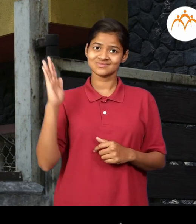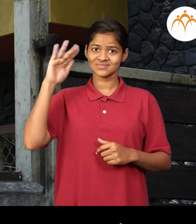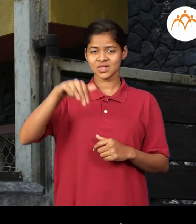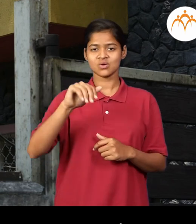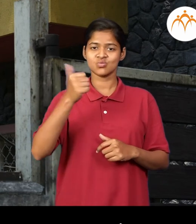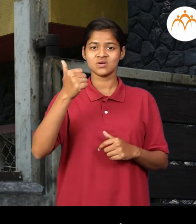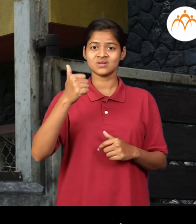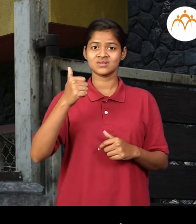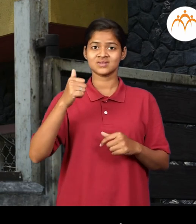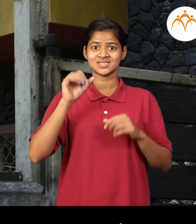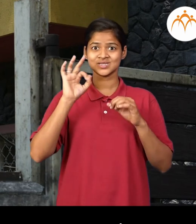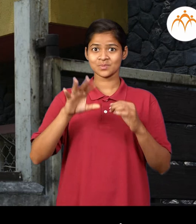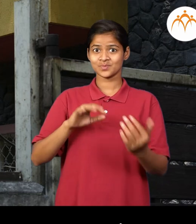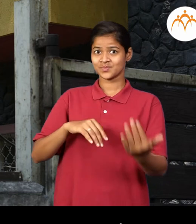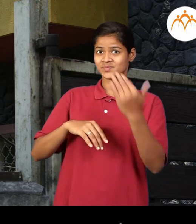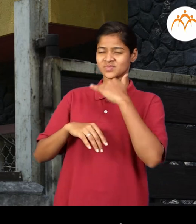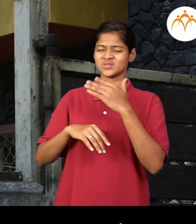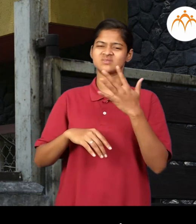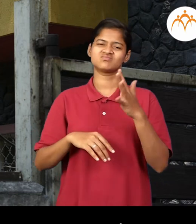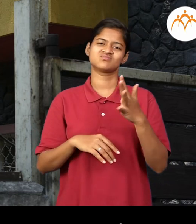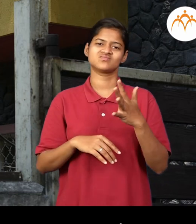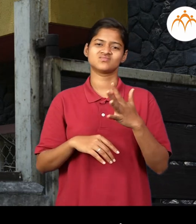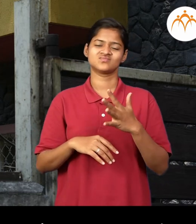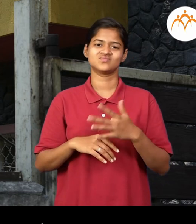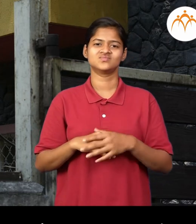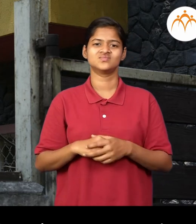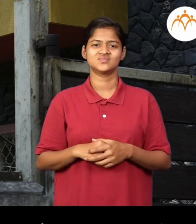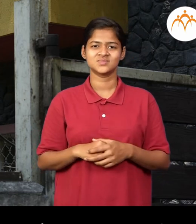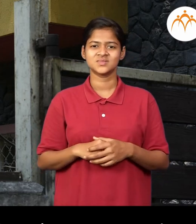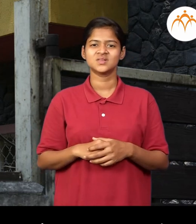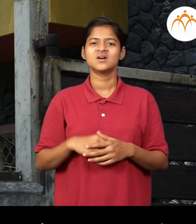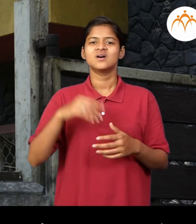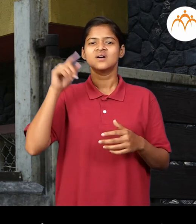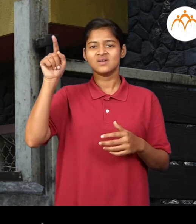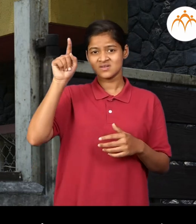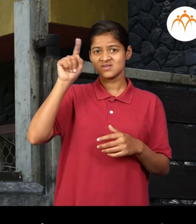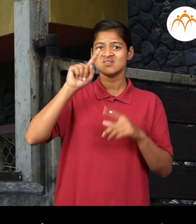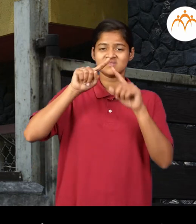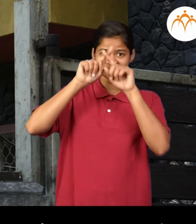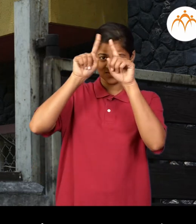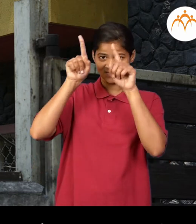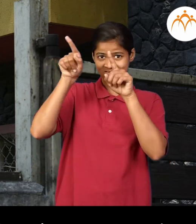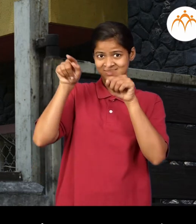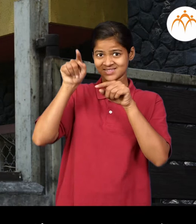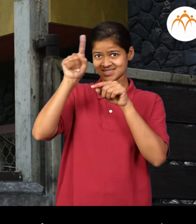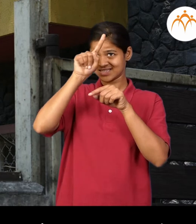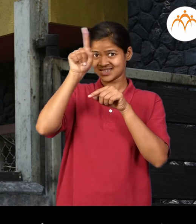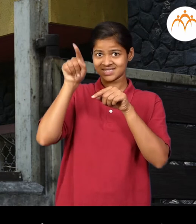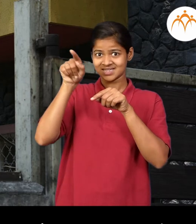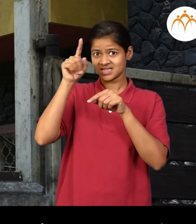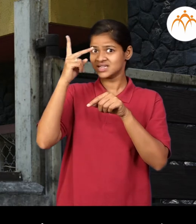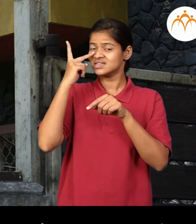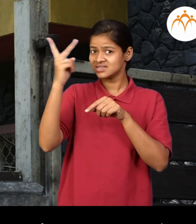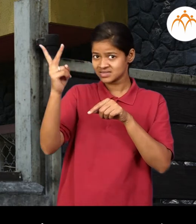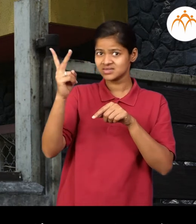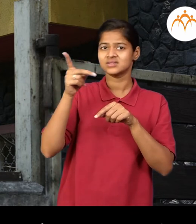from here but cannot enter because the arrow is shown pointing the way